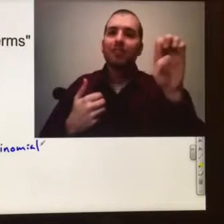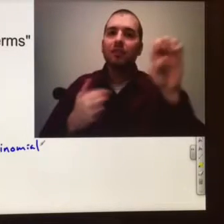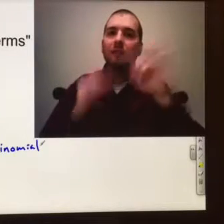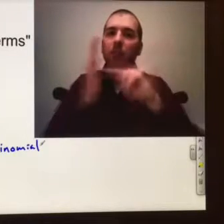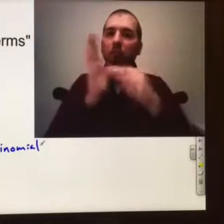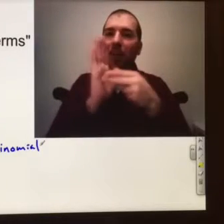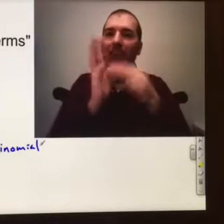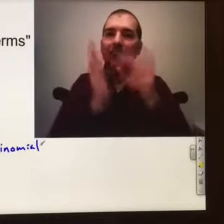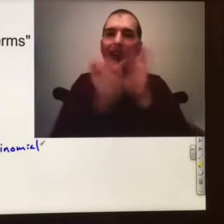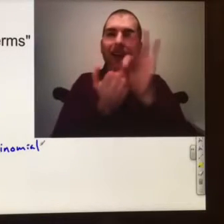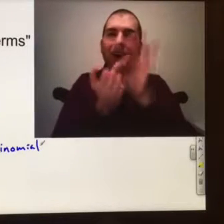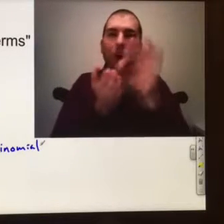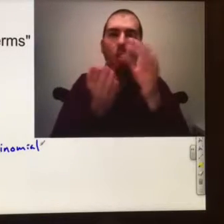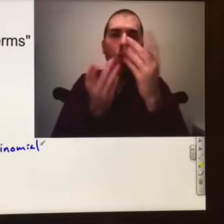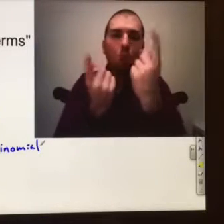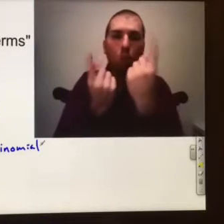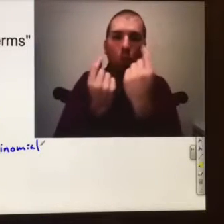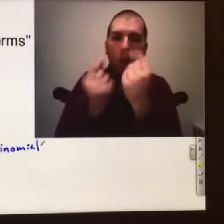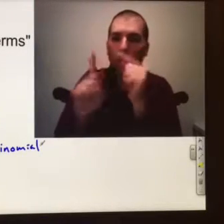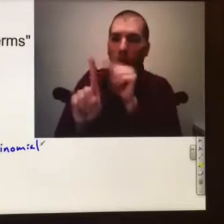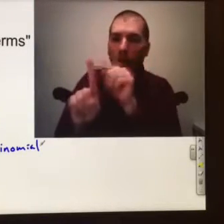We'll go on to discuss